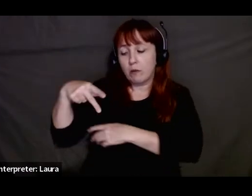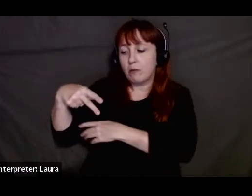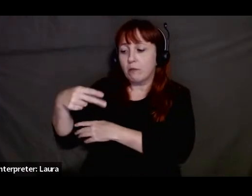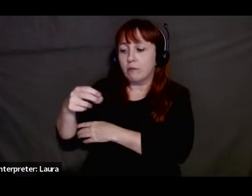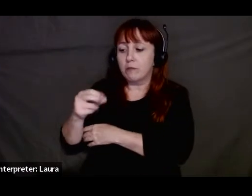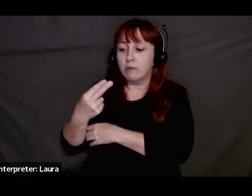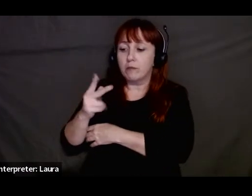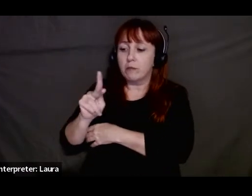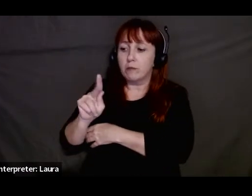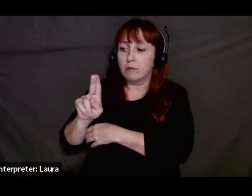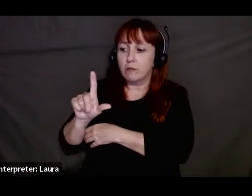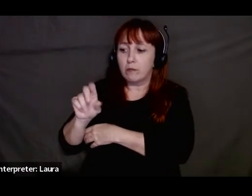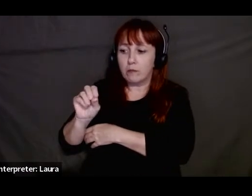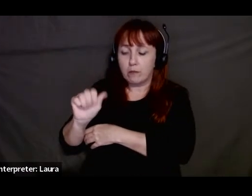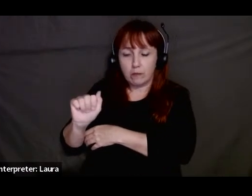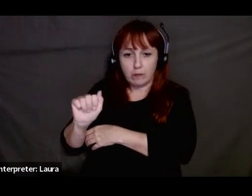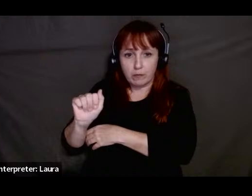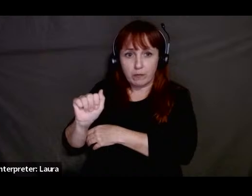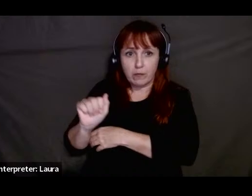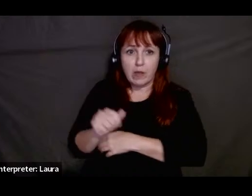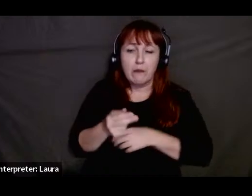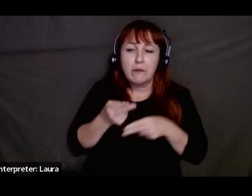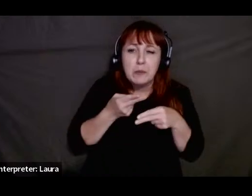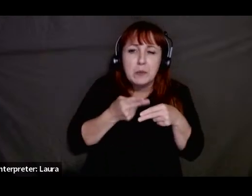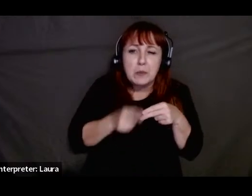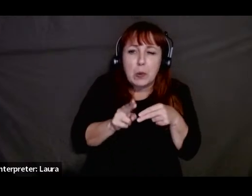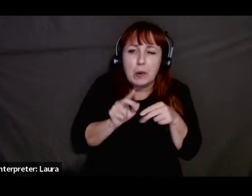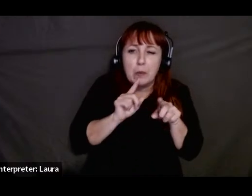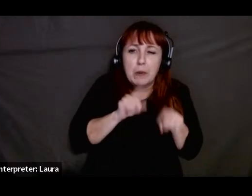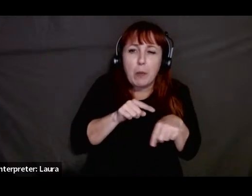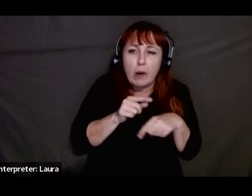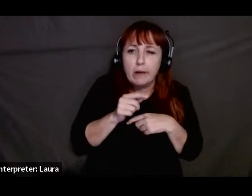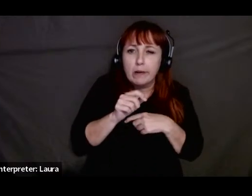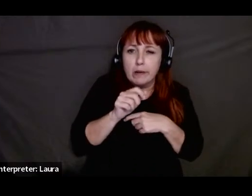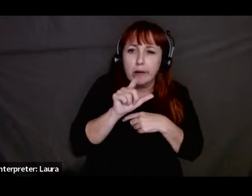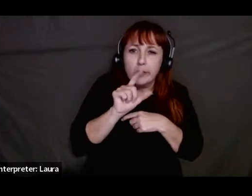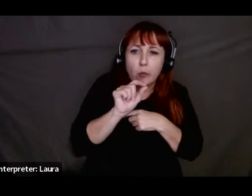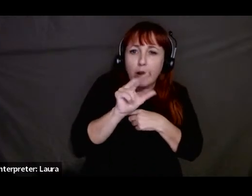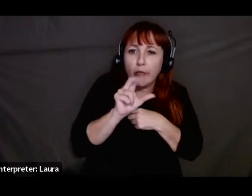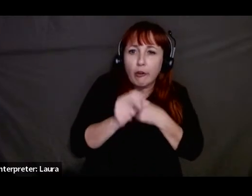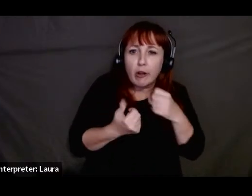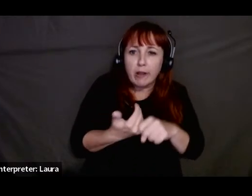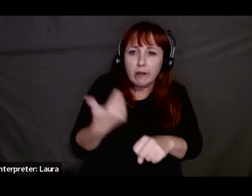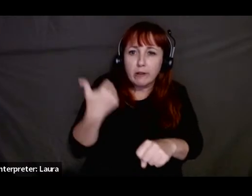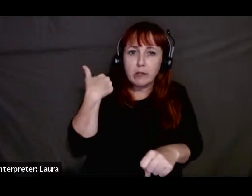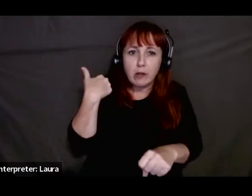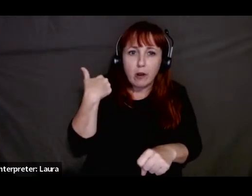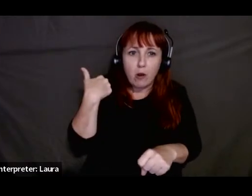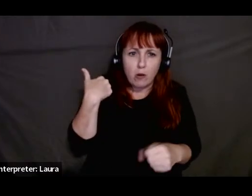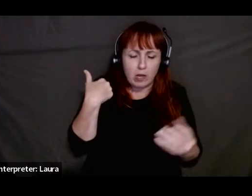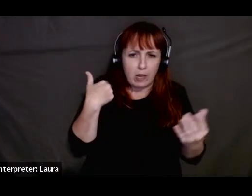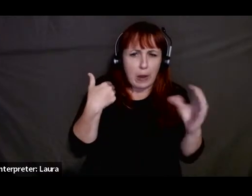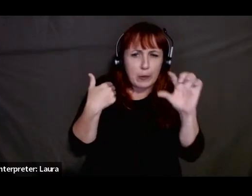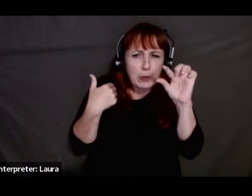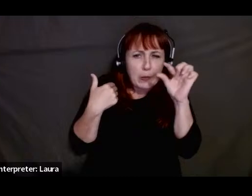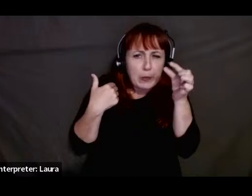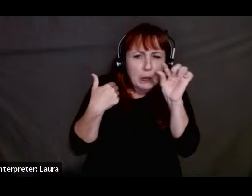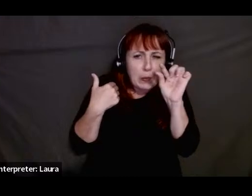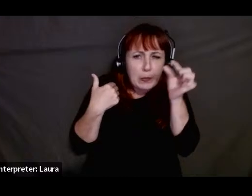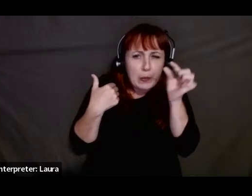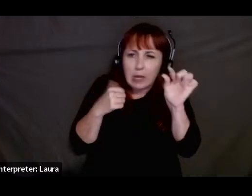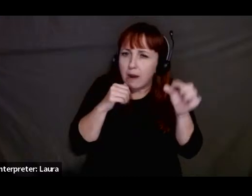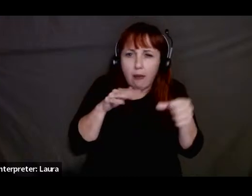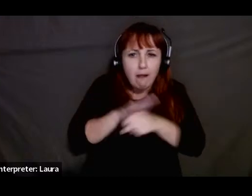There was some small little report done a few decades ago, nothing recent, and that even that report was inadequate.